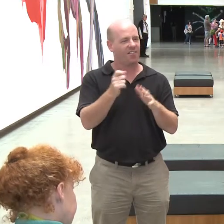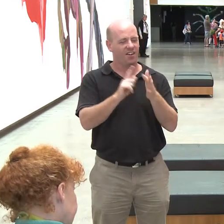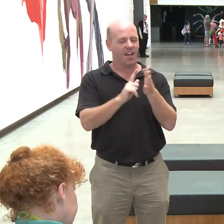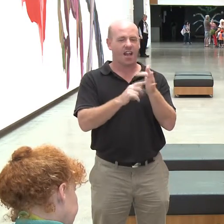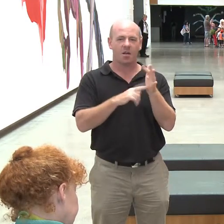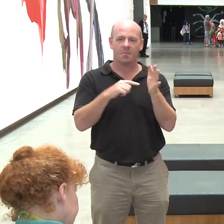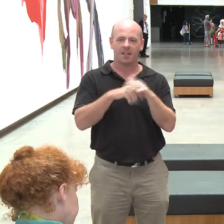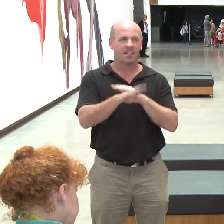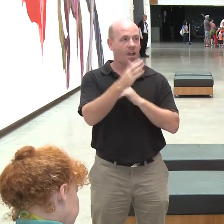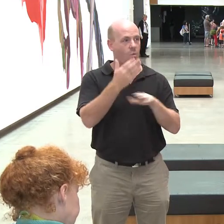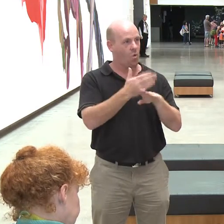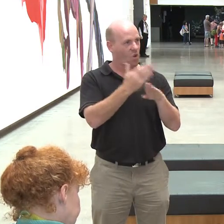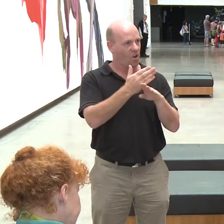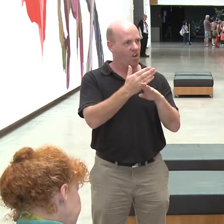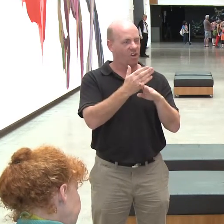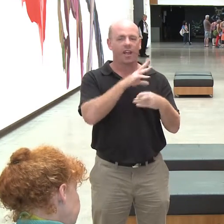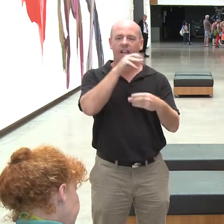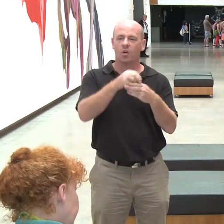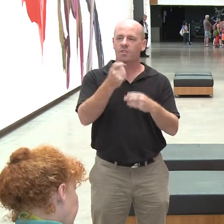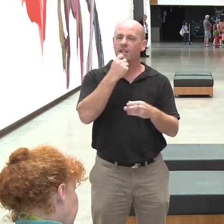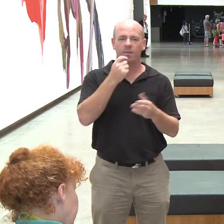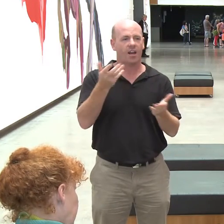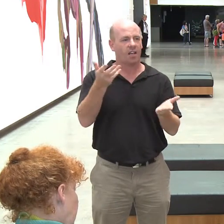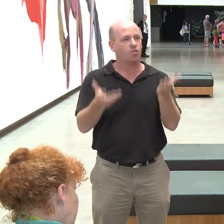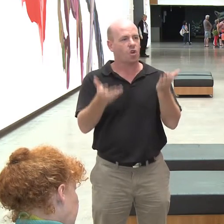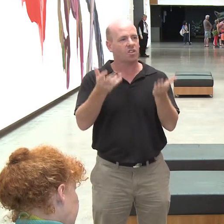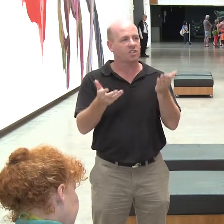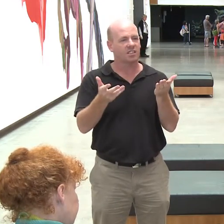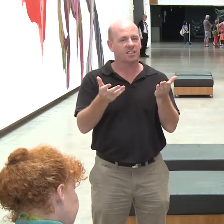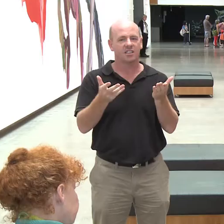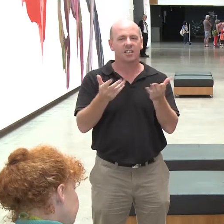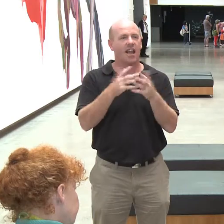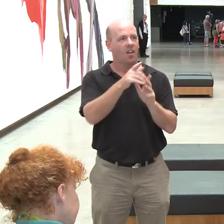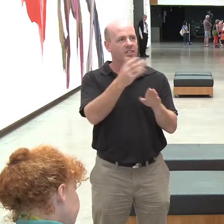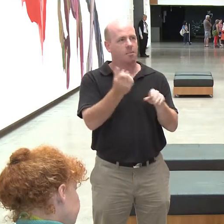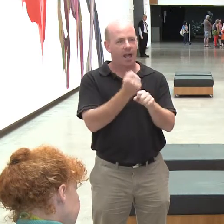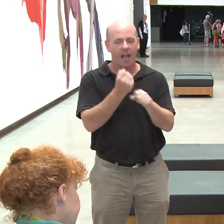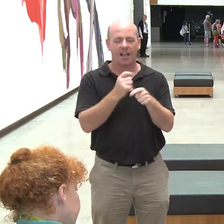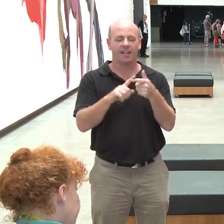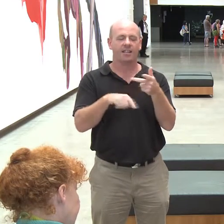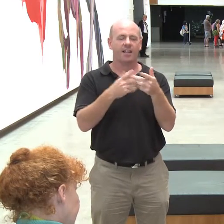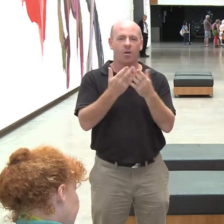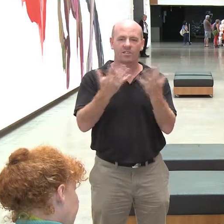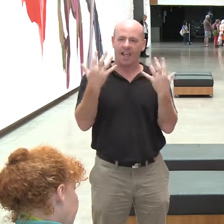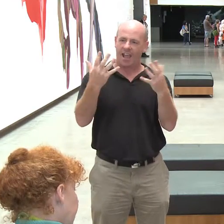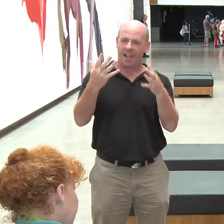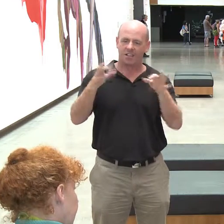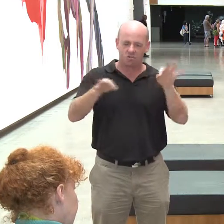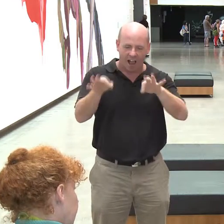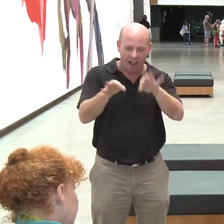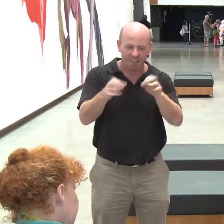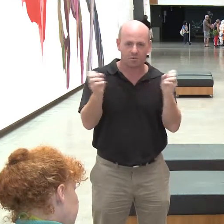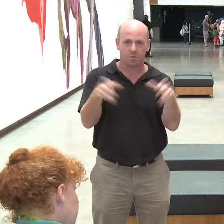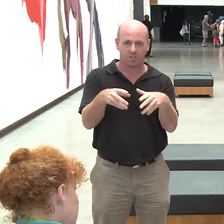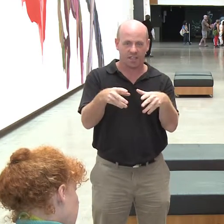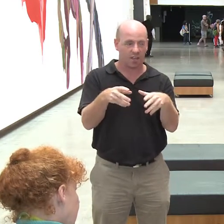work which has an element of uncertainty to it in terms of how it's made, how it's handcrafted and put together.